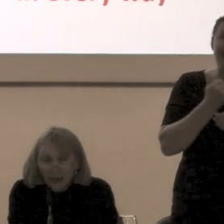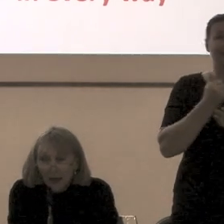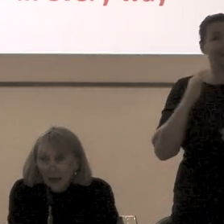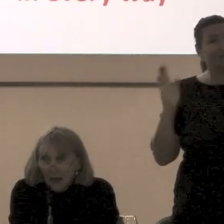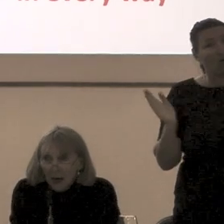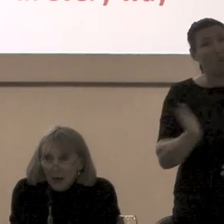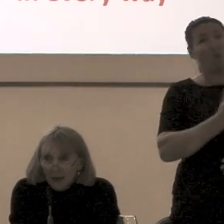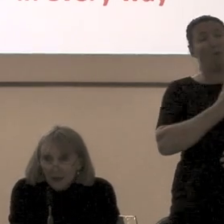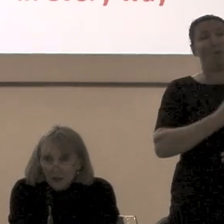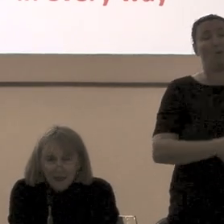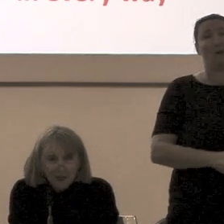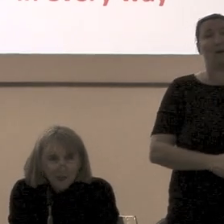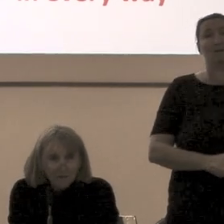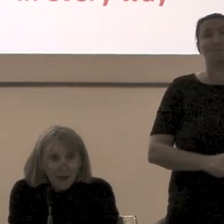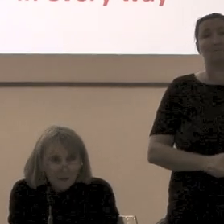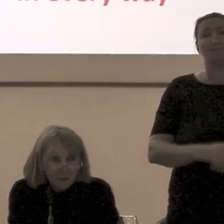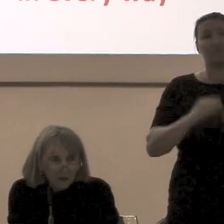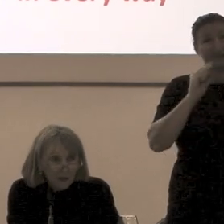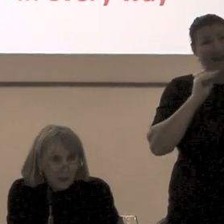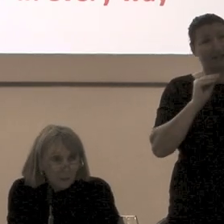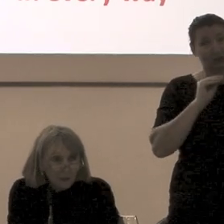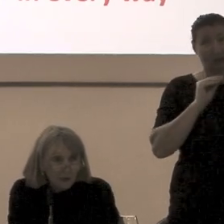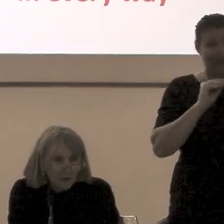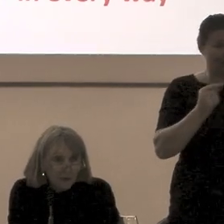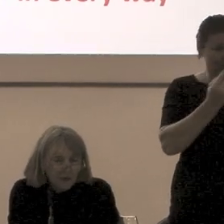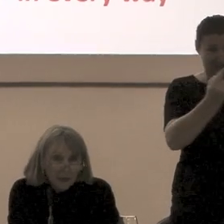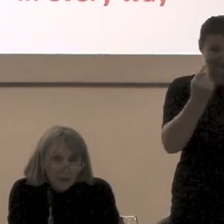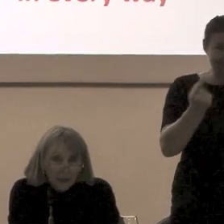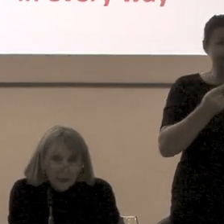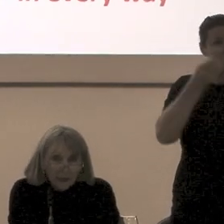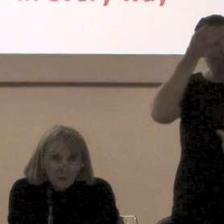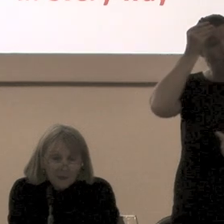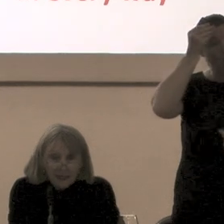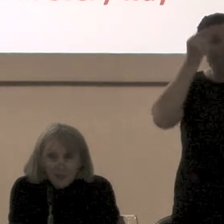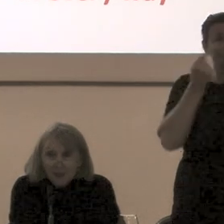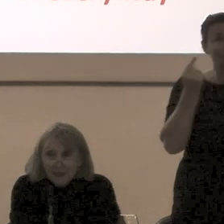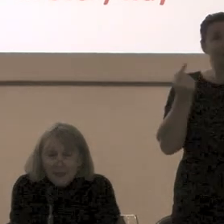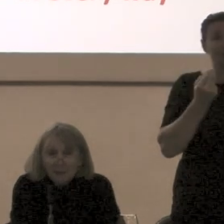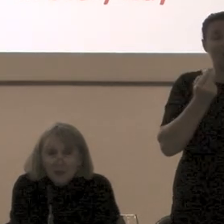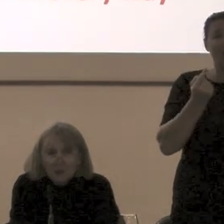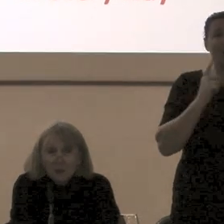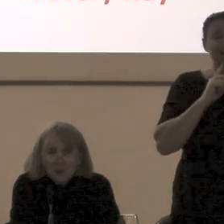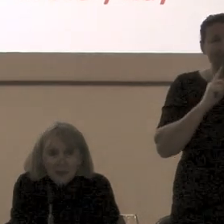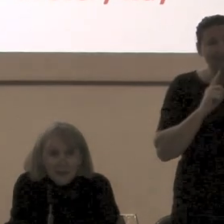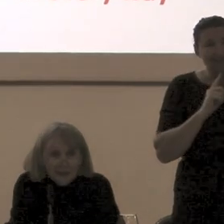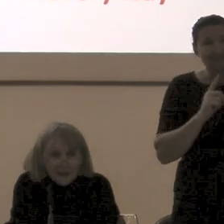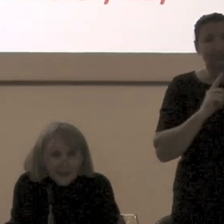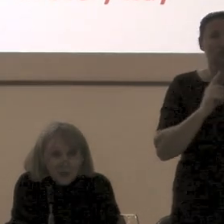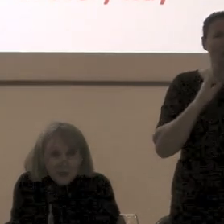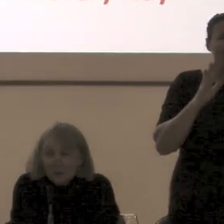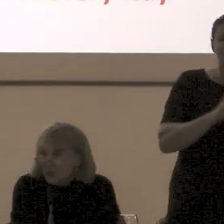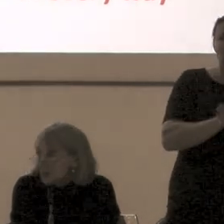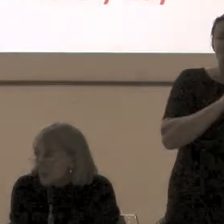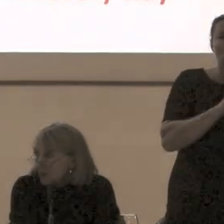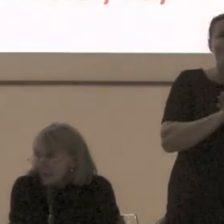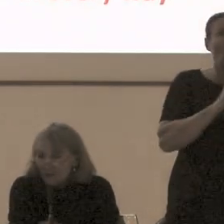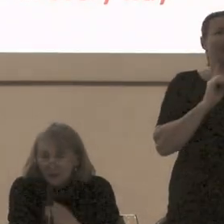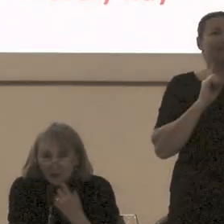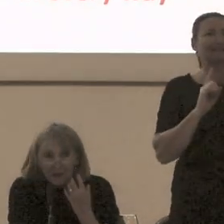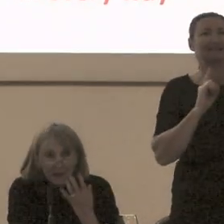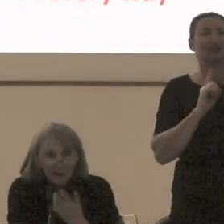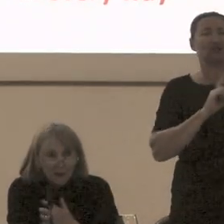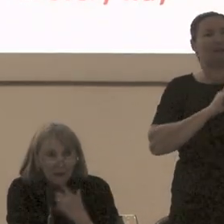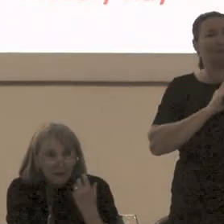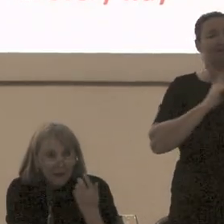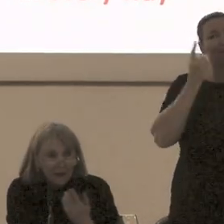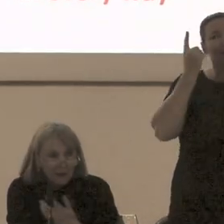everybody. Education for everybody improved. Teachers had much more joy in their teaching because they were having